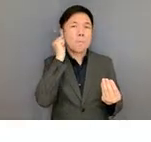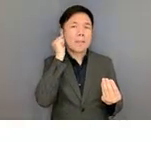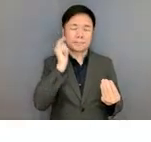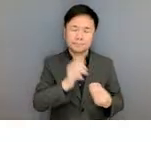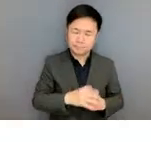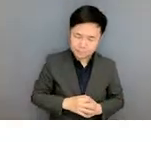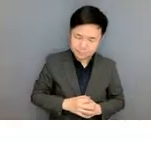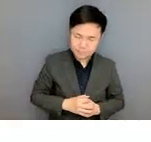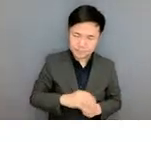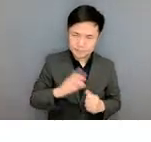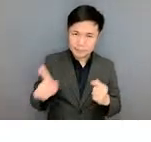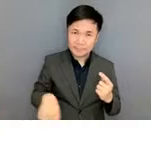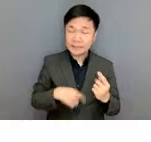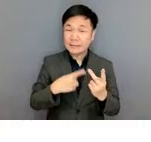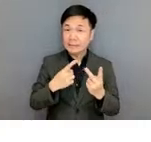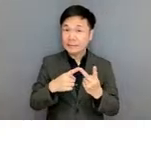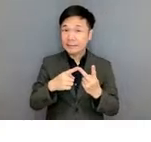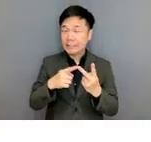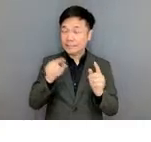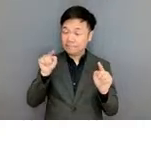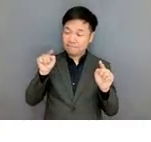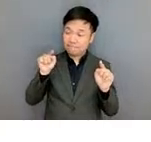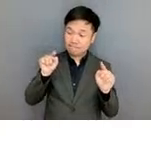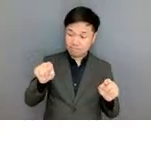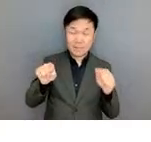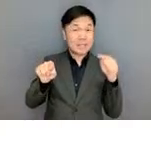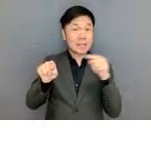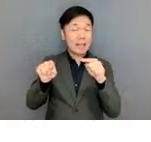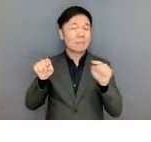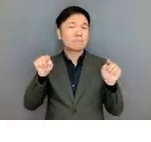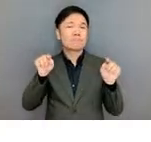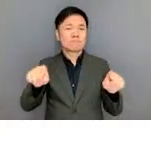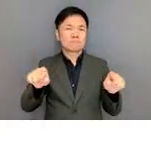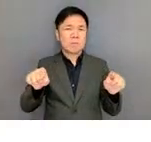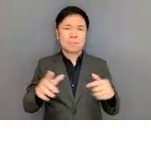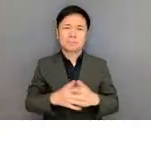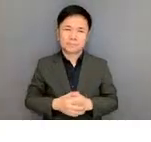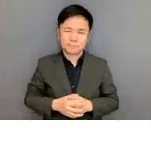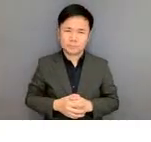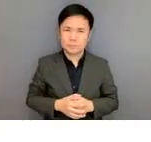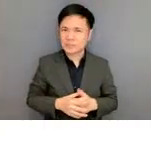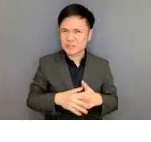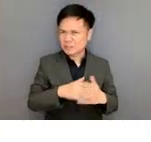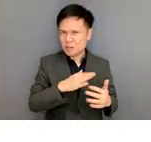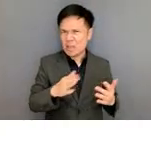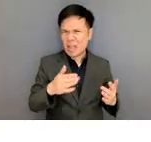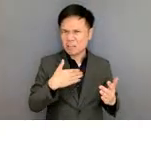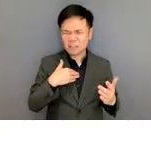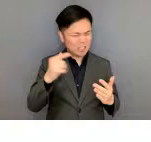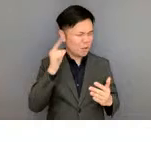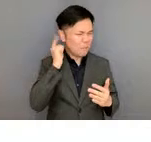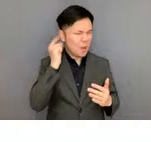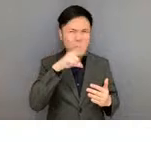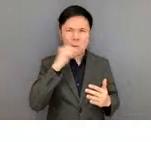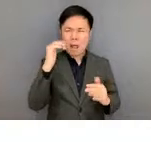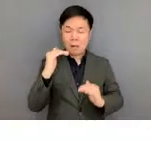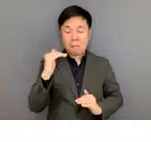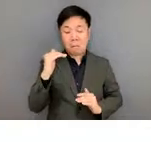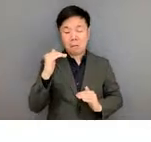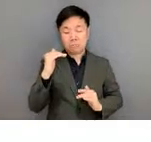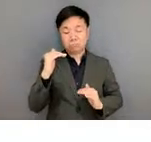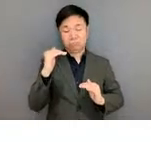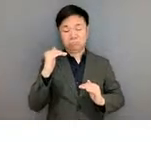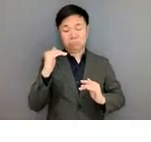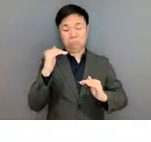time, we want targeted approaches. We need to close this gap. We need specific